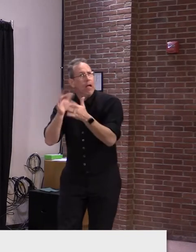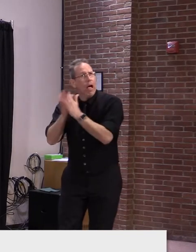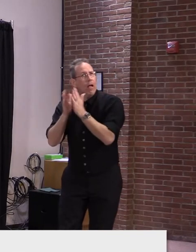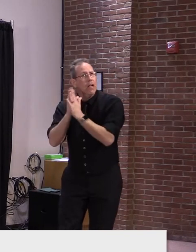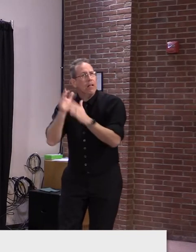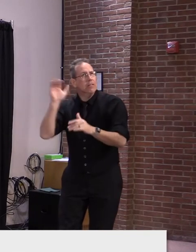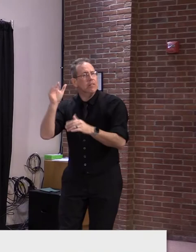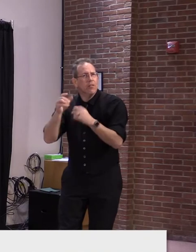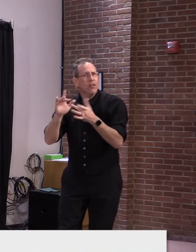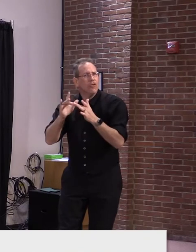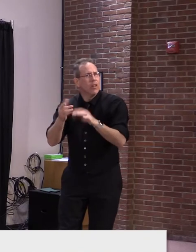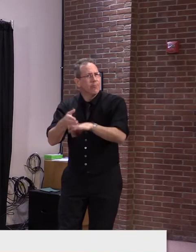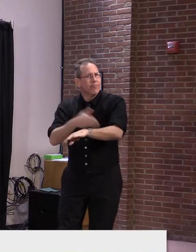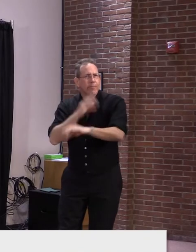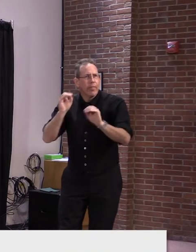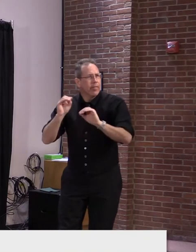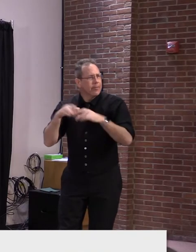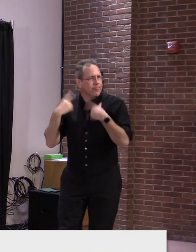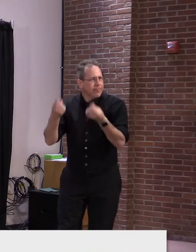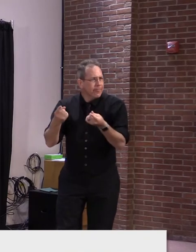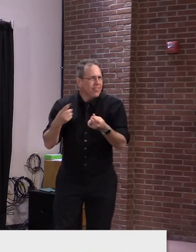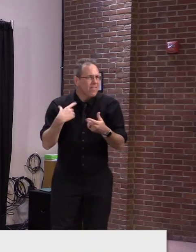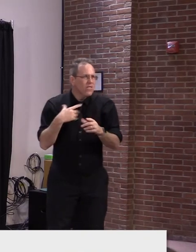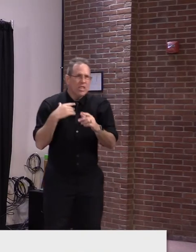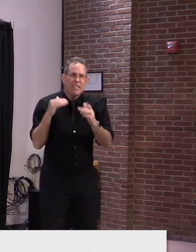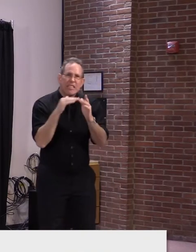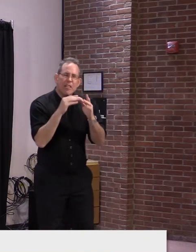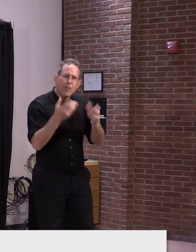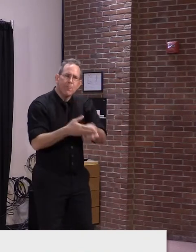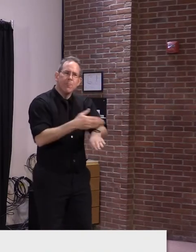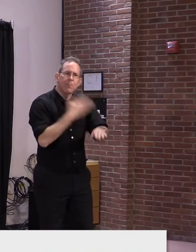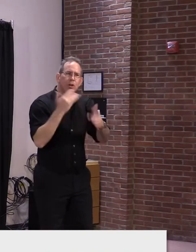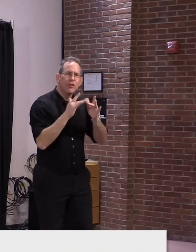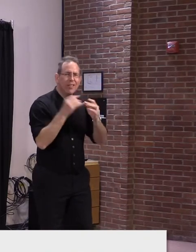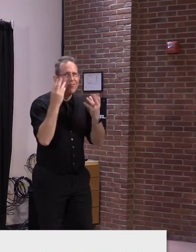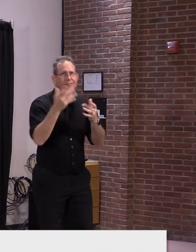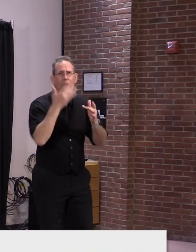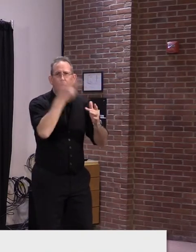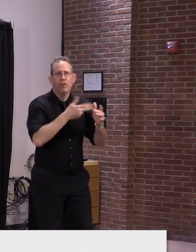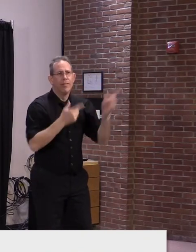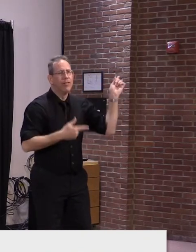So keep their feet to the fire. Dr. Levine.